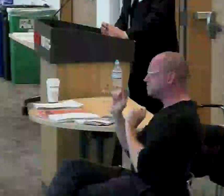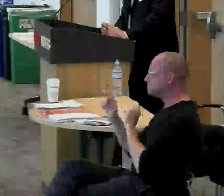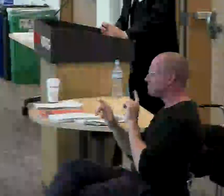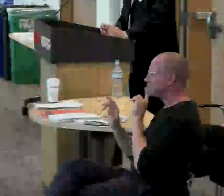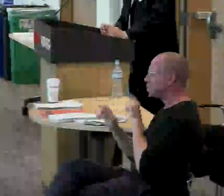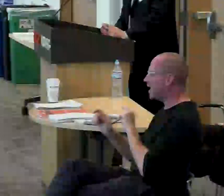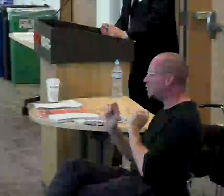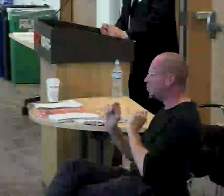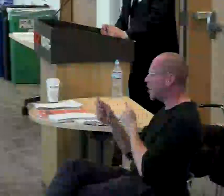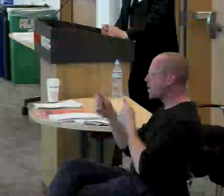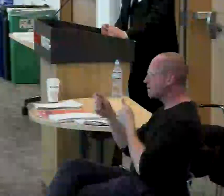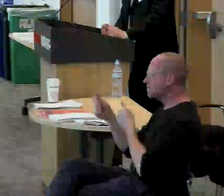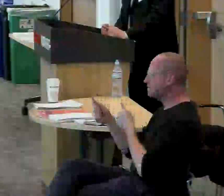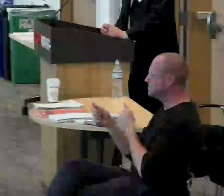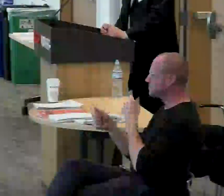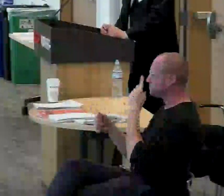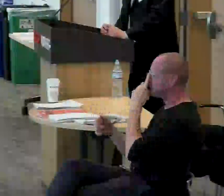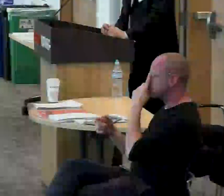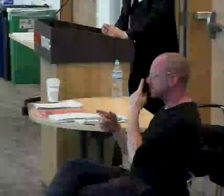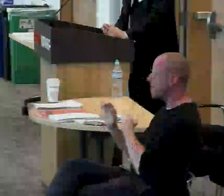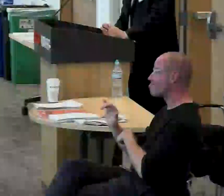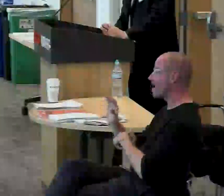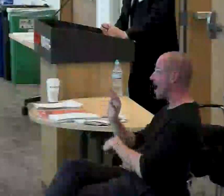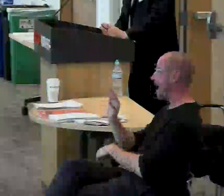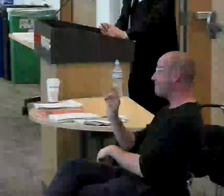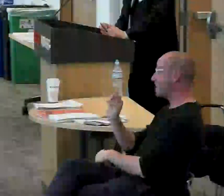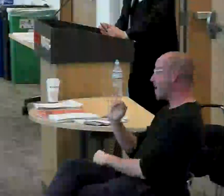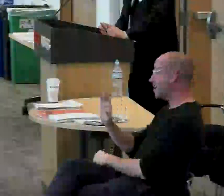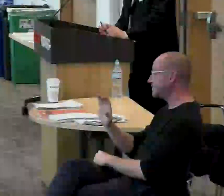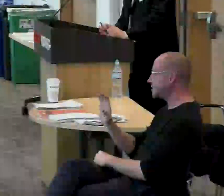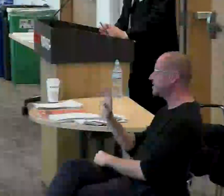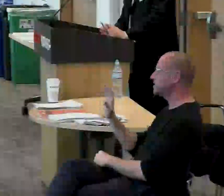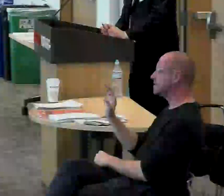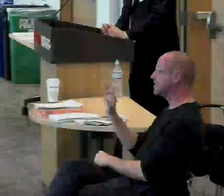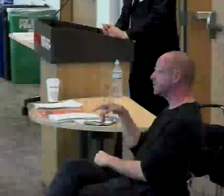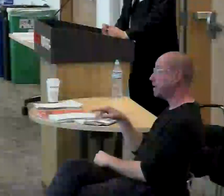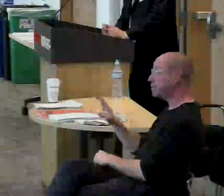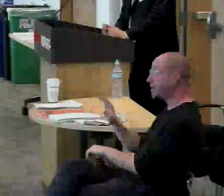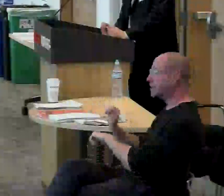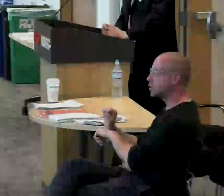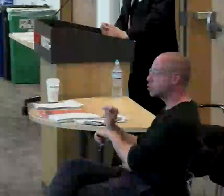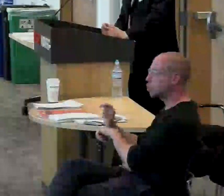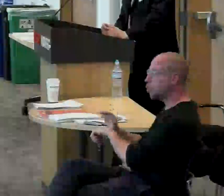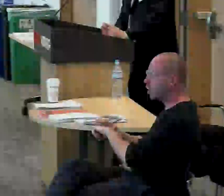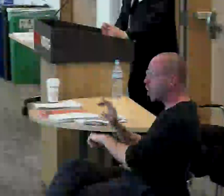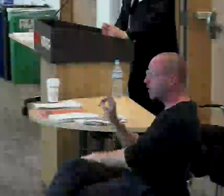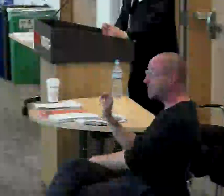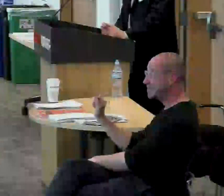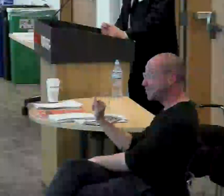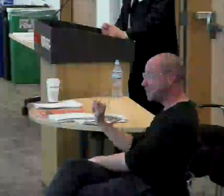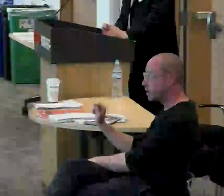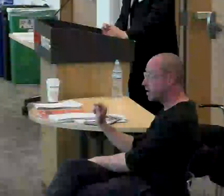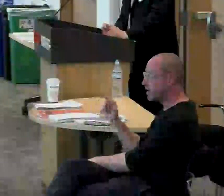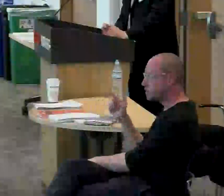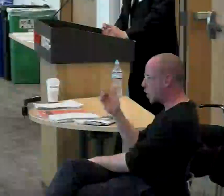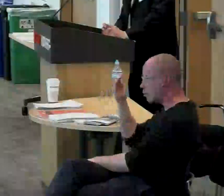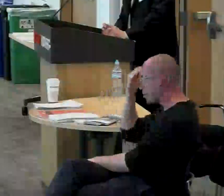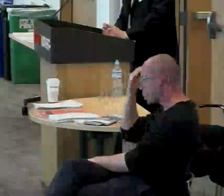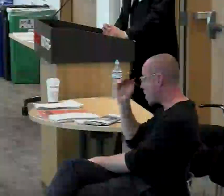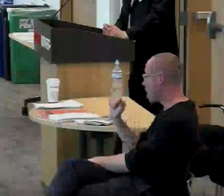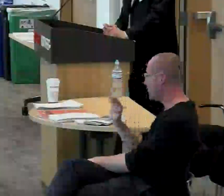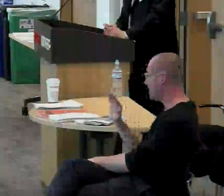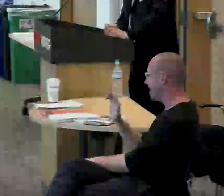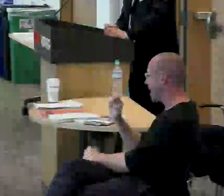the FDIC, CFPB is doing a lot of work around disability right now, and ABLE is something they are quite aware of. So I